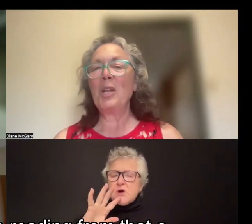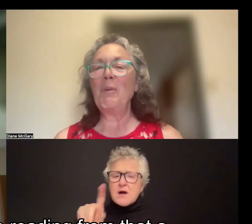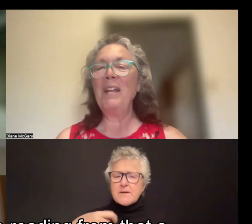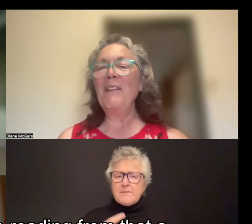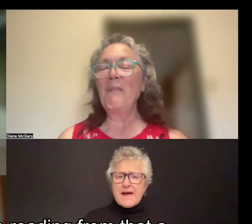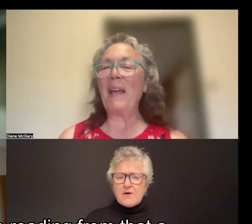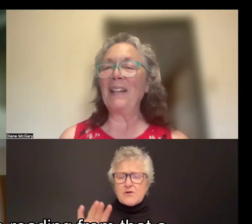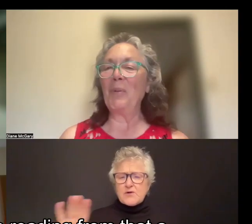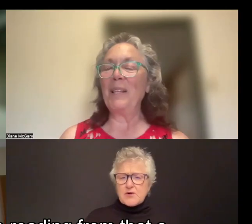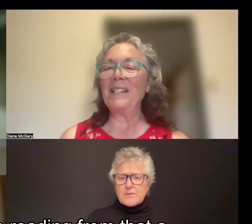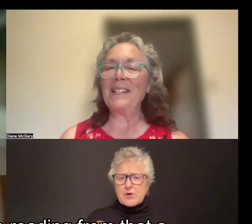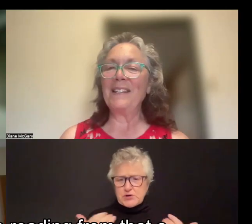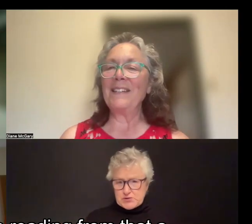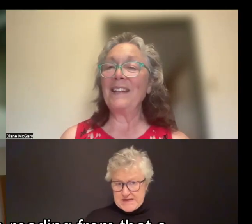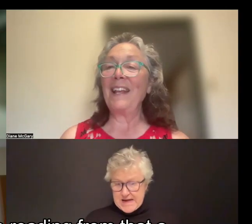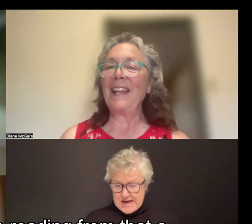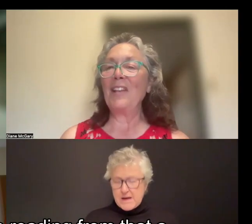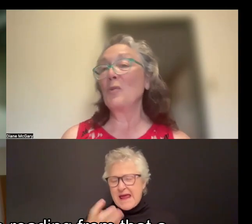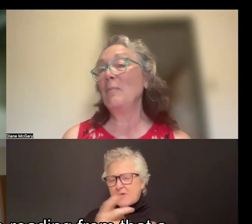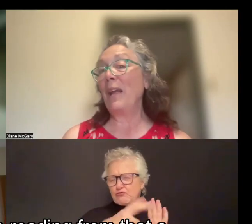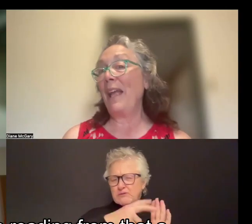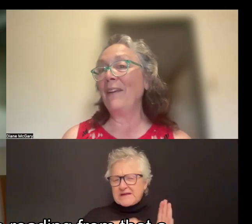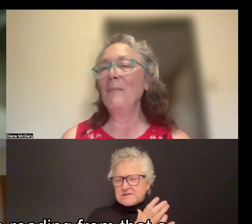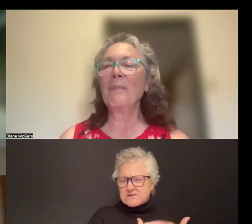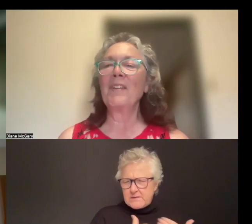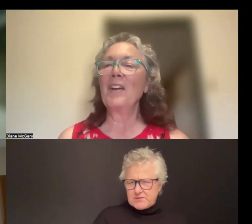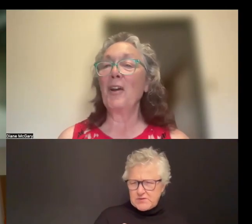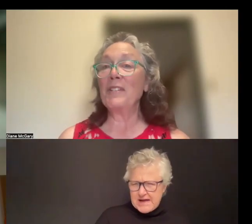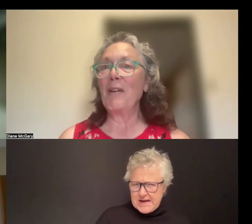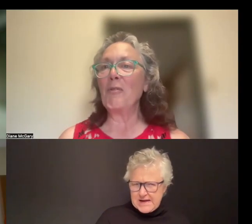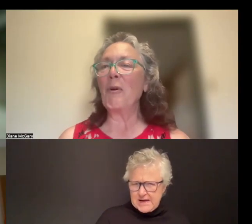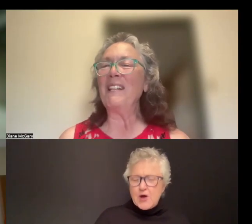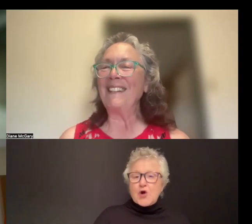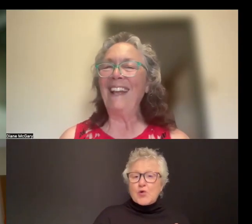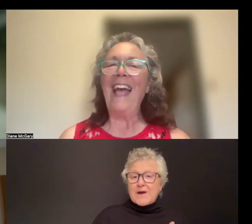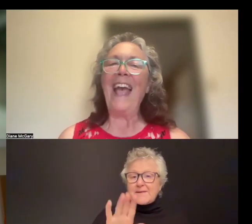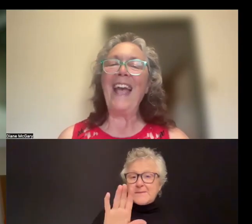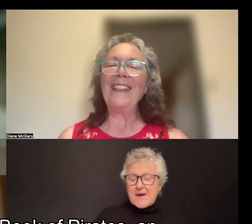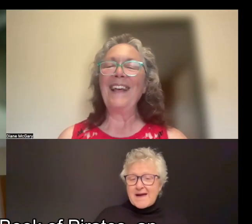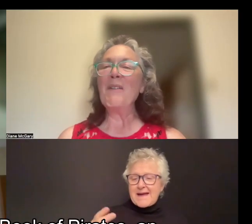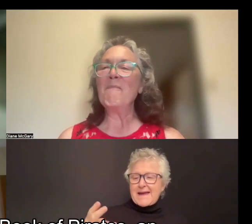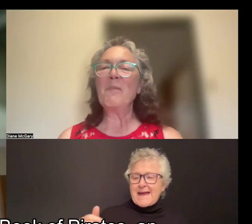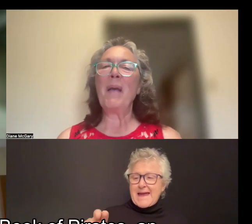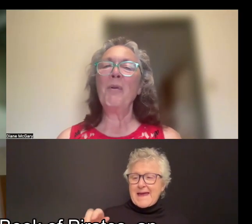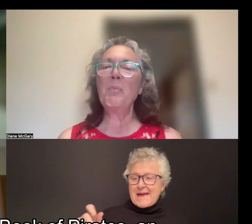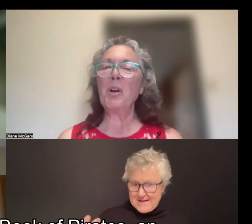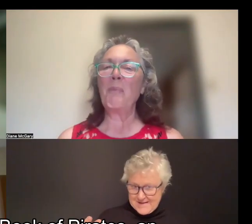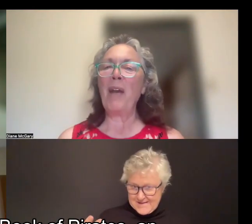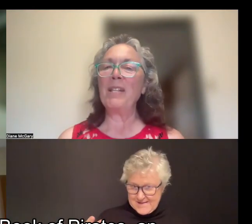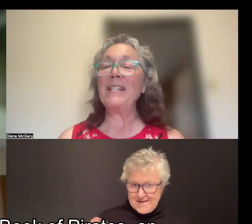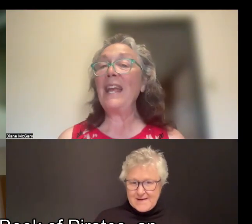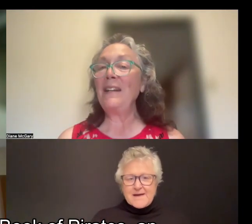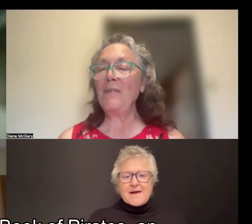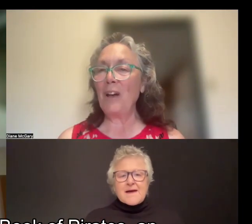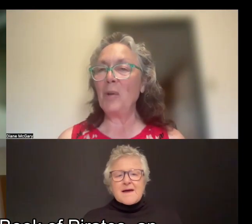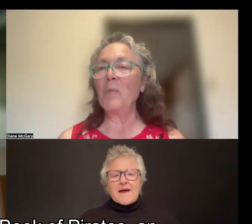Katherine's going to be reading from that a little bit today, and it's written by Hannah herself, of course. And the Penguin Book of